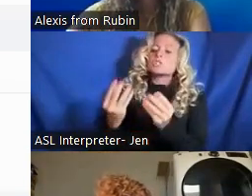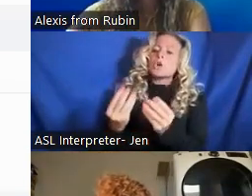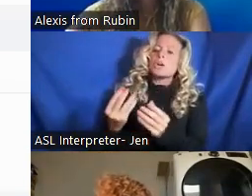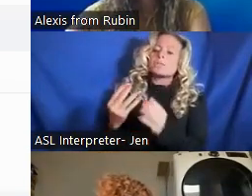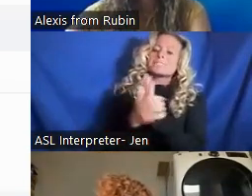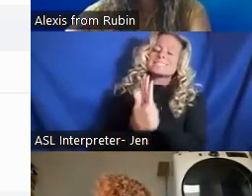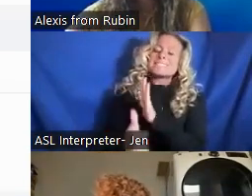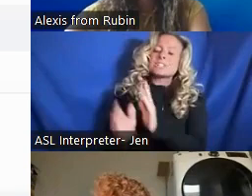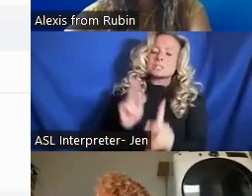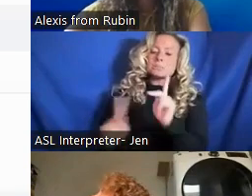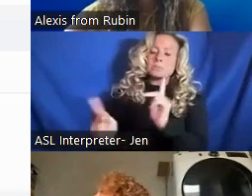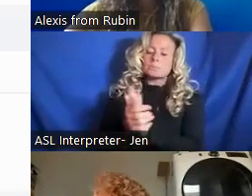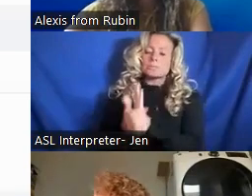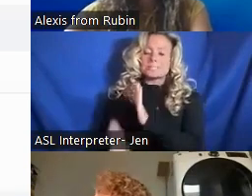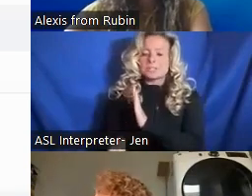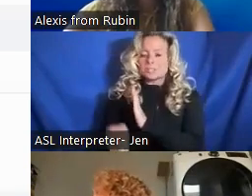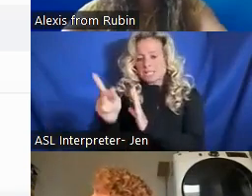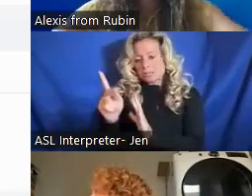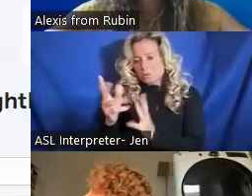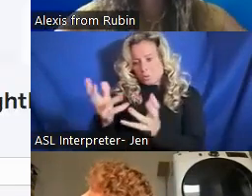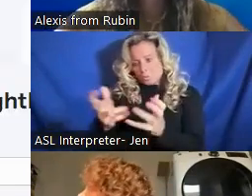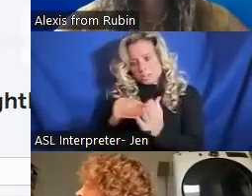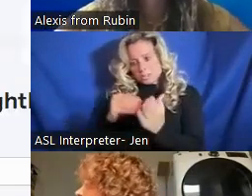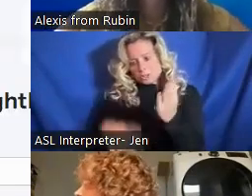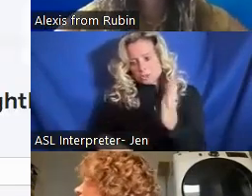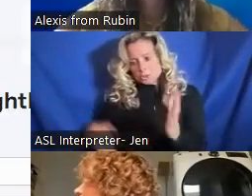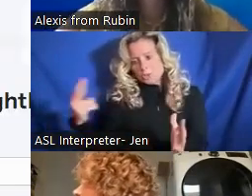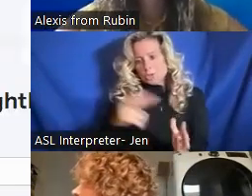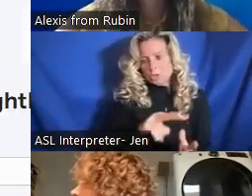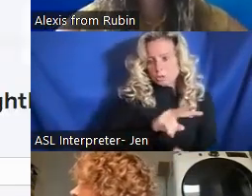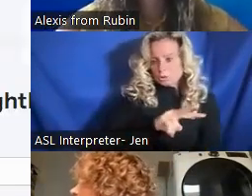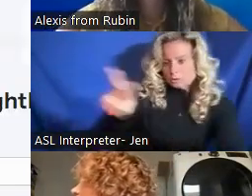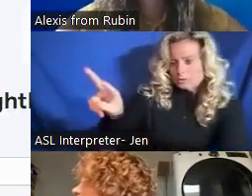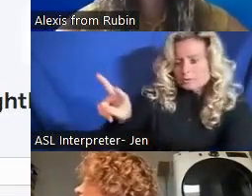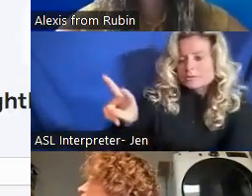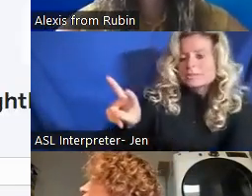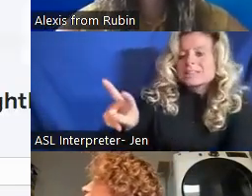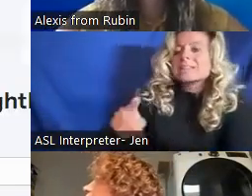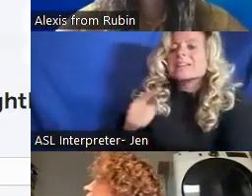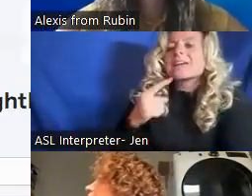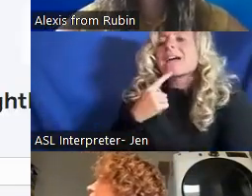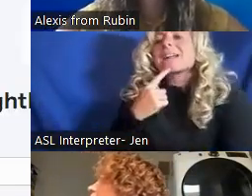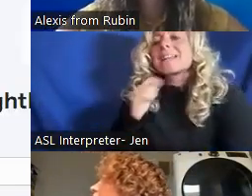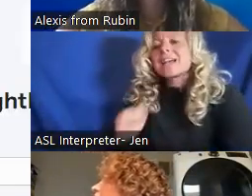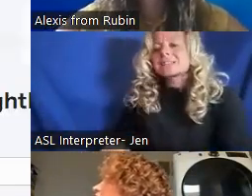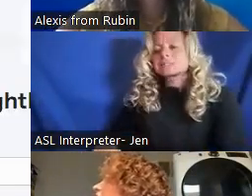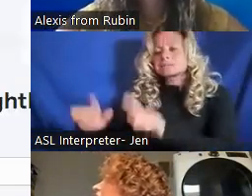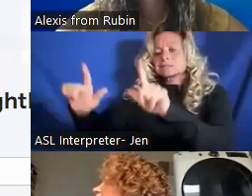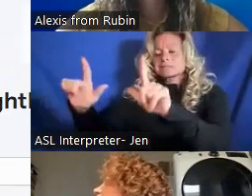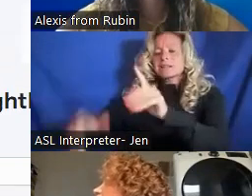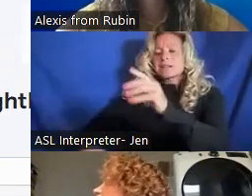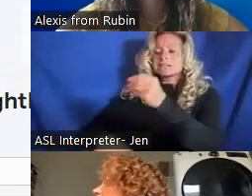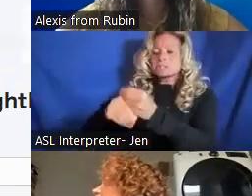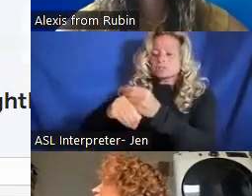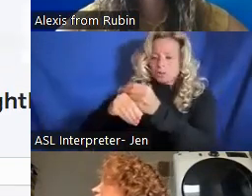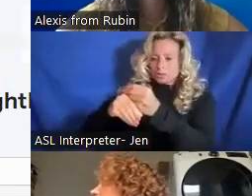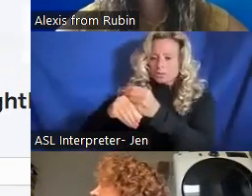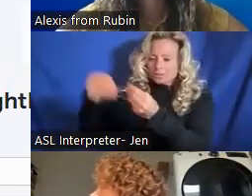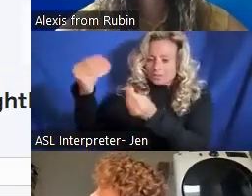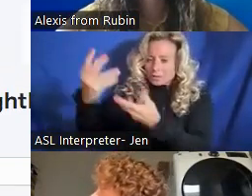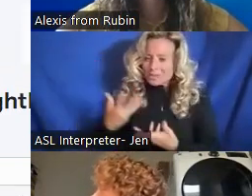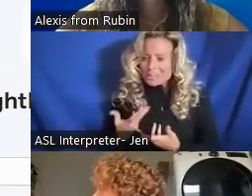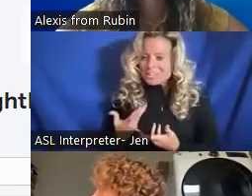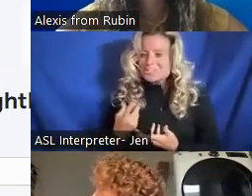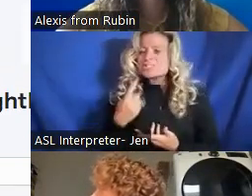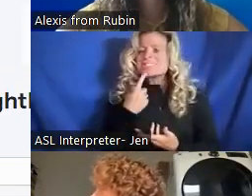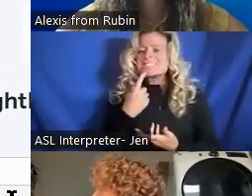on the icon on the side, and it brings up a side panel with some additional guidance. And you'll see the email